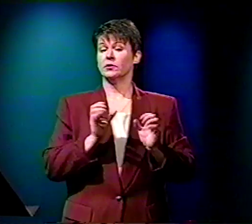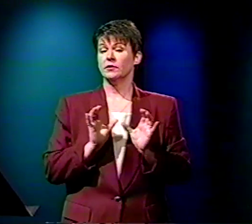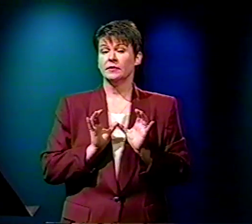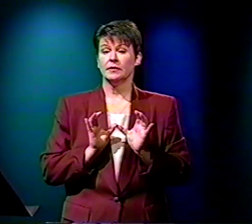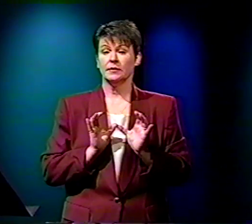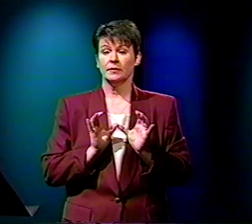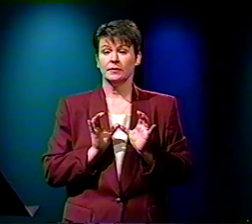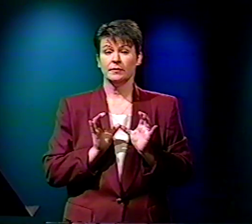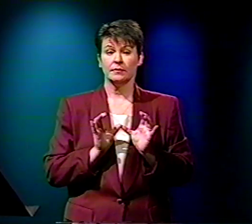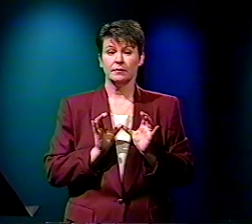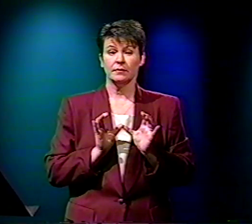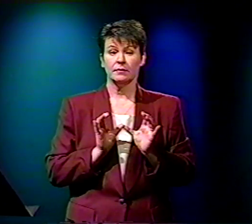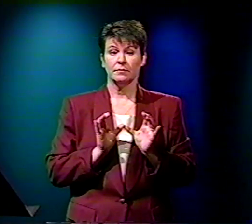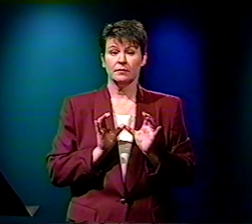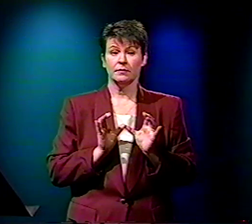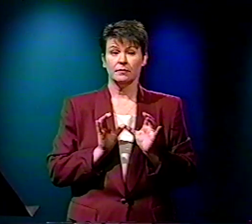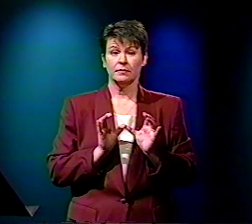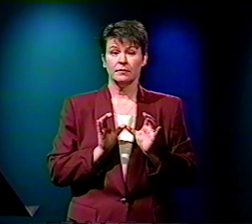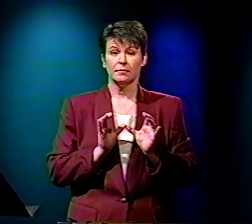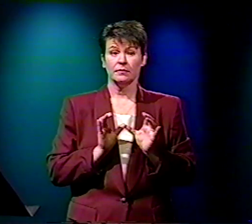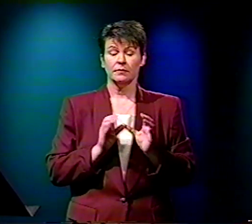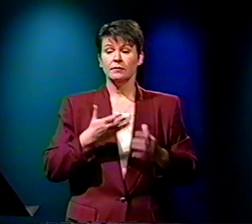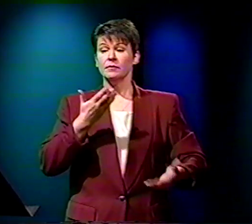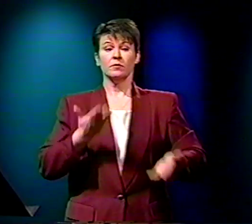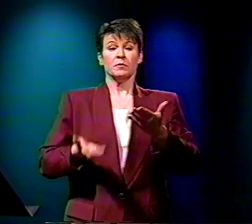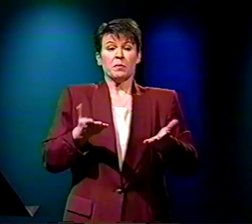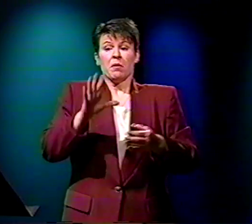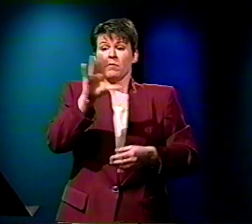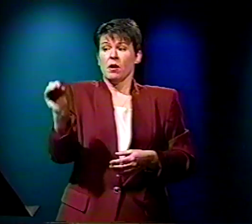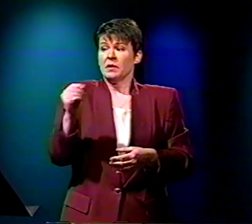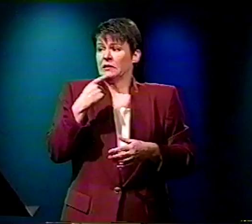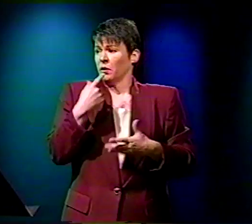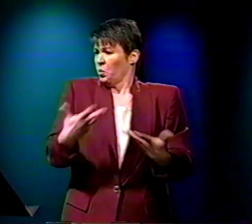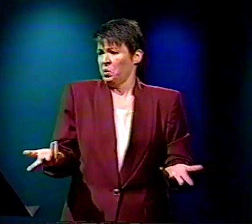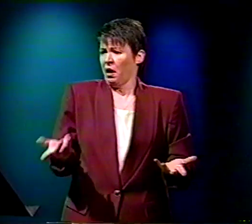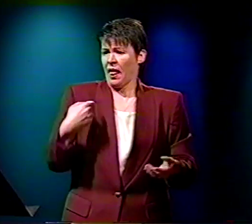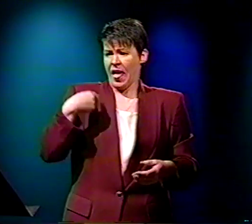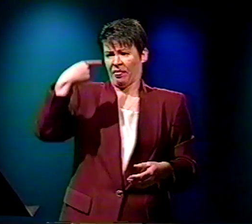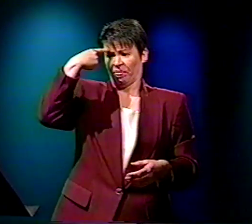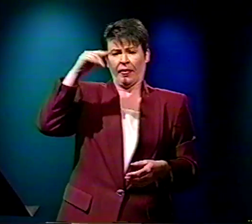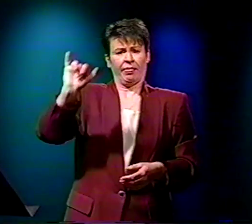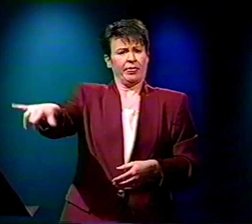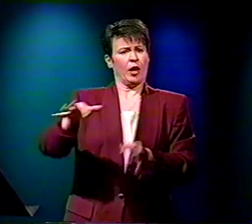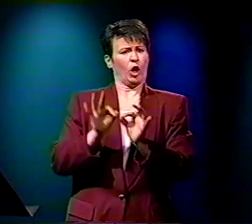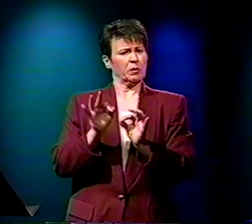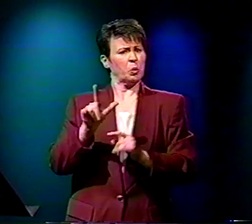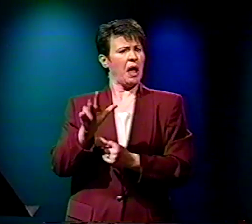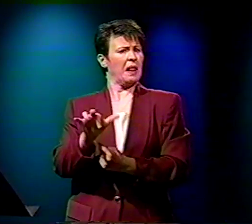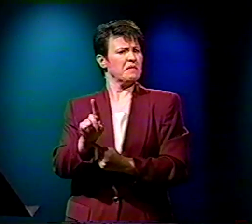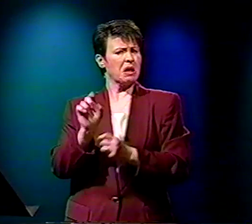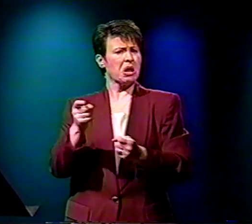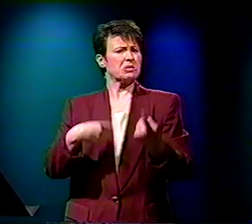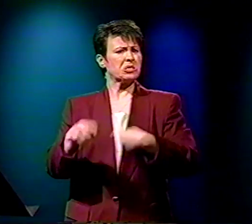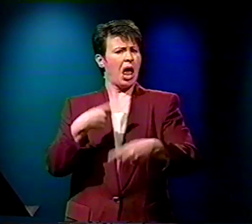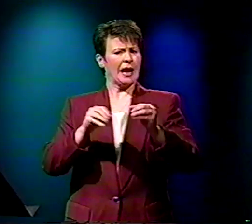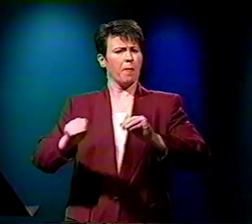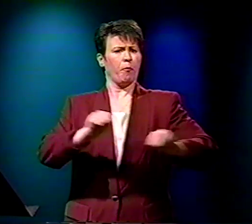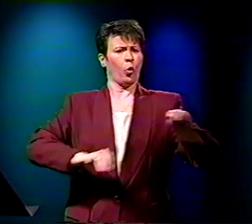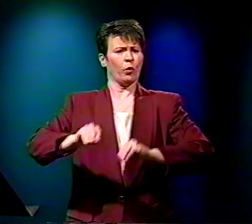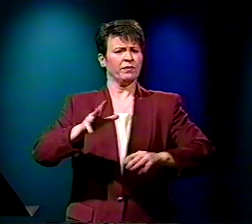hard and struggle to gain the skills needed for certification? Does that mean a company will say, "Well, I think that interpreter is qualified. They can